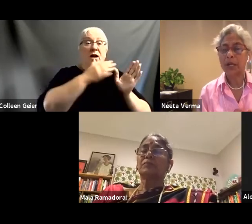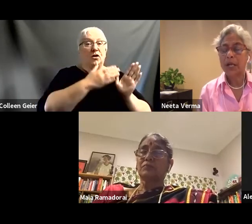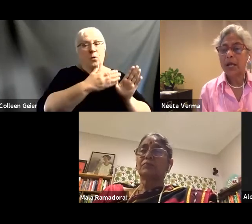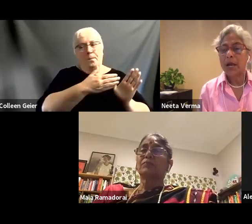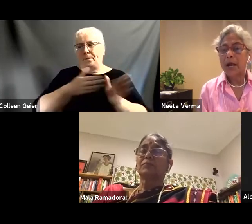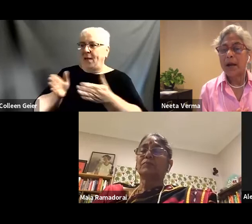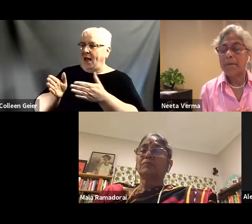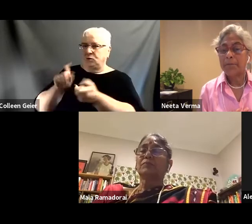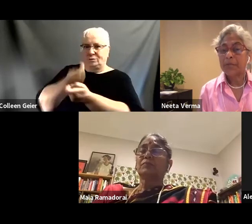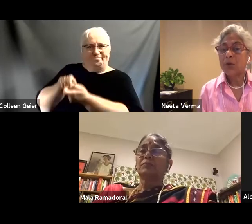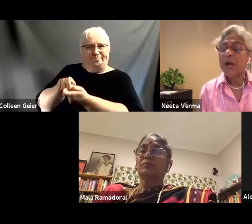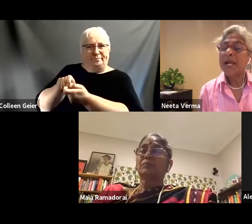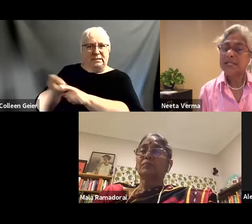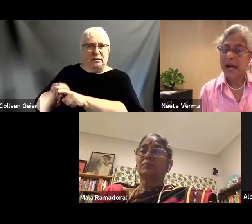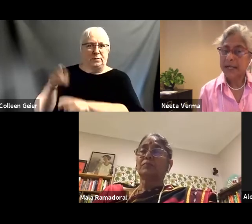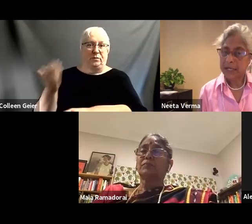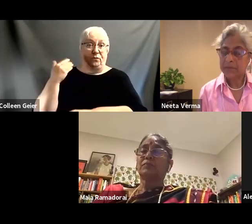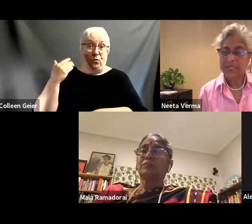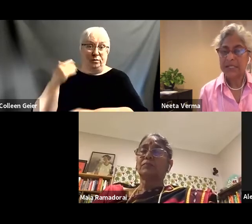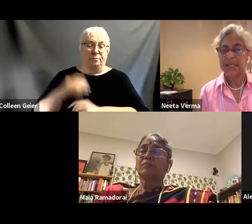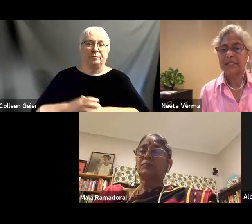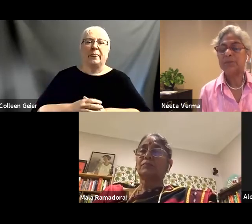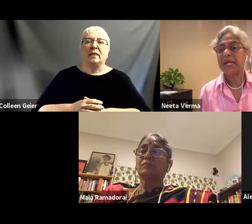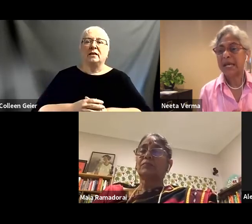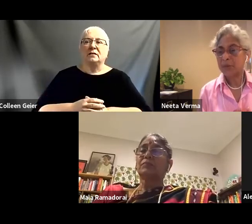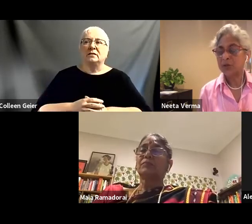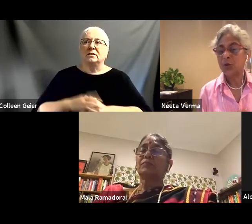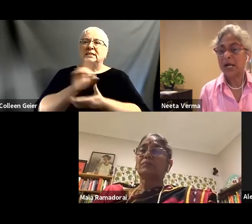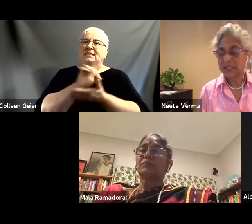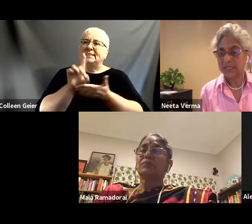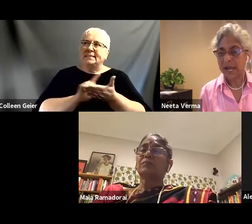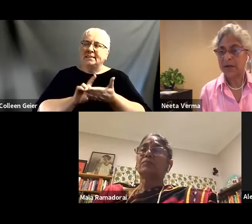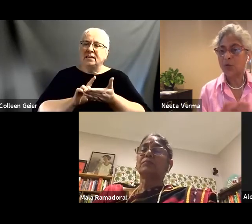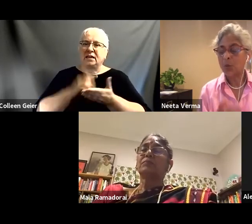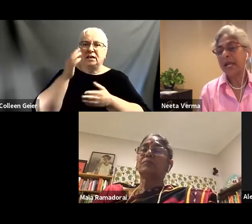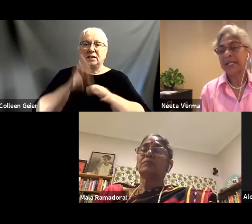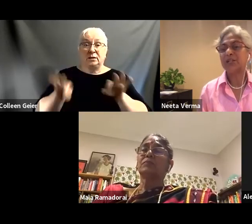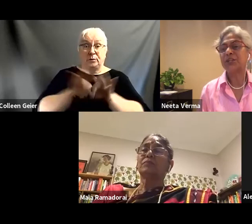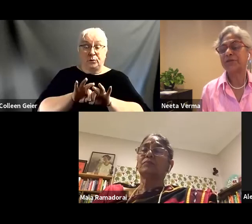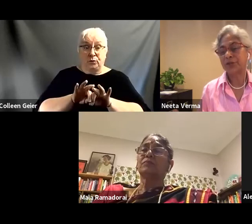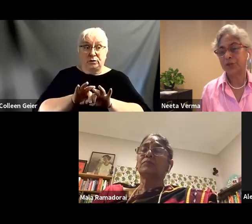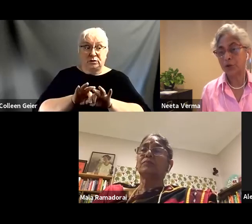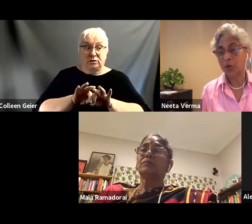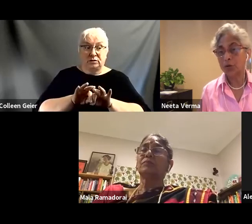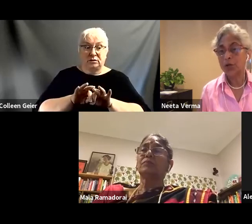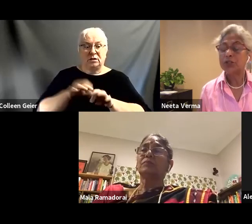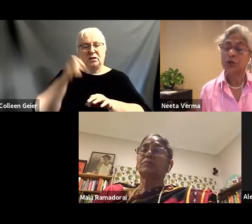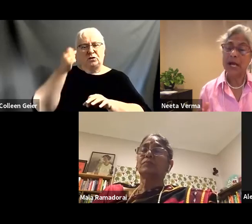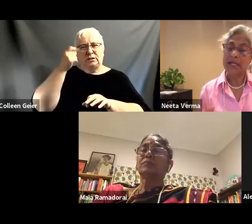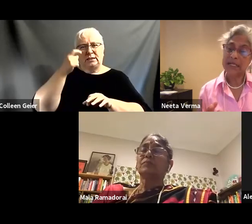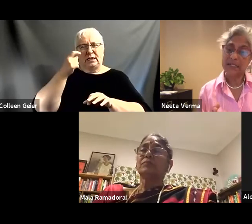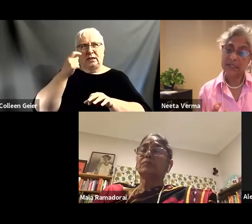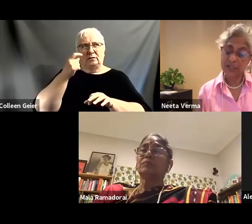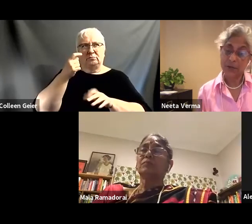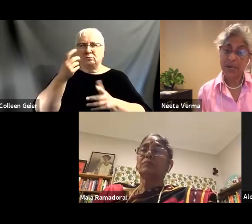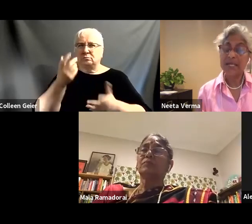normal. Where design comes in is being able to understand where that shift should go so that